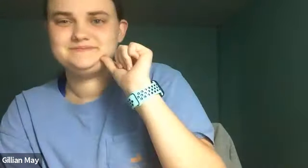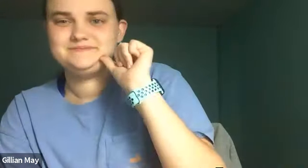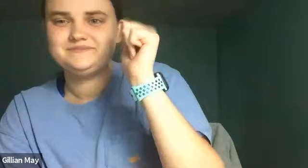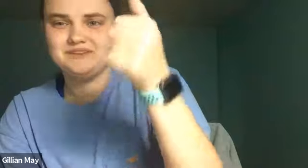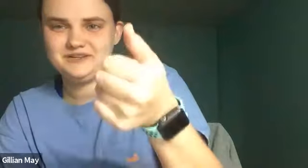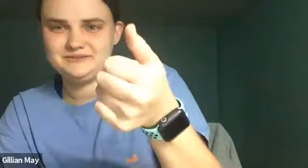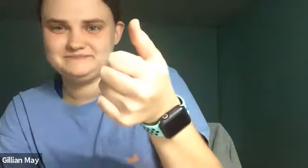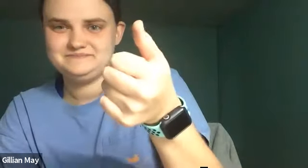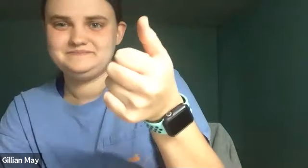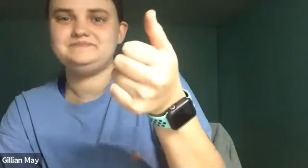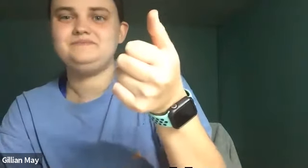Good.